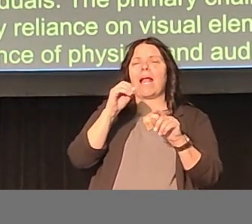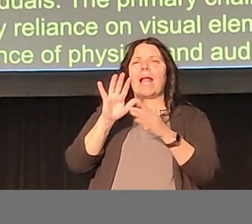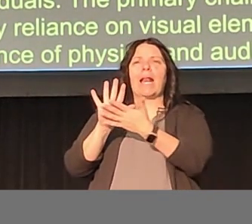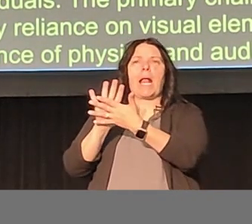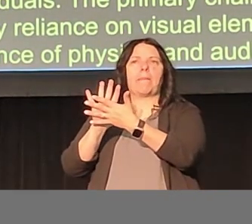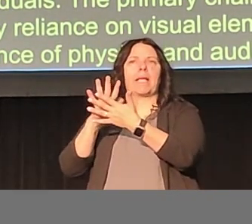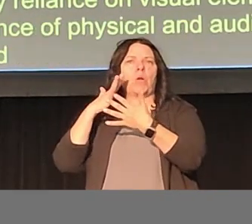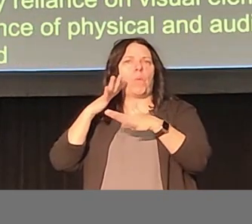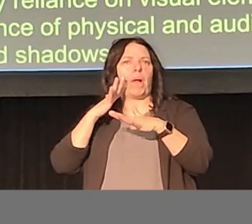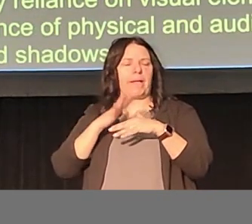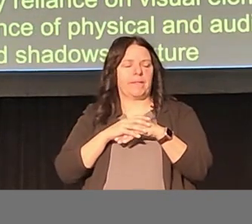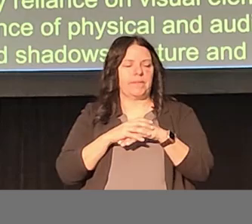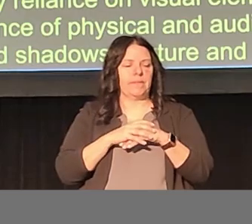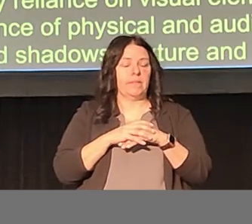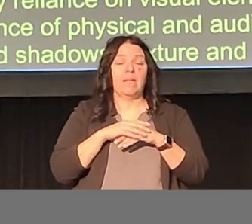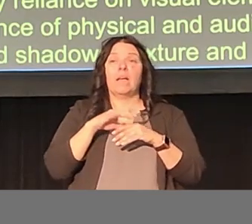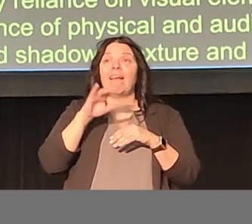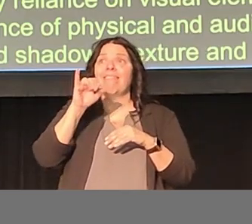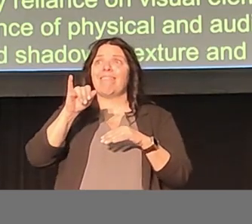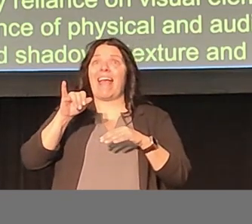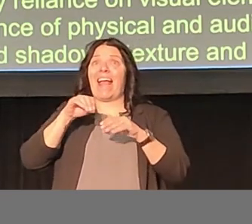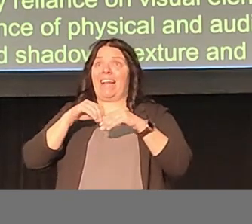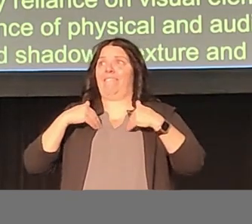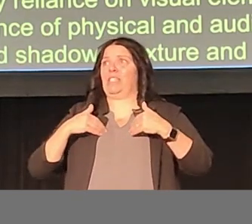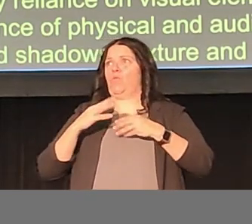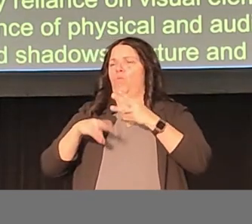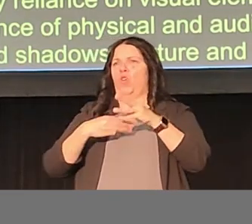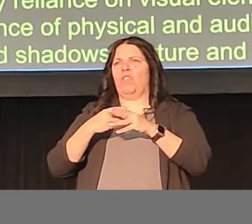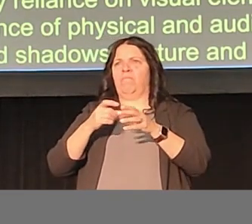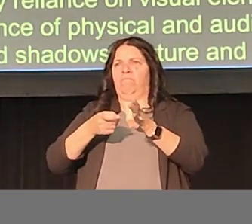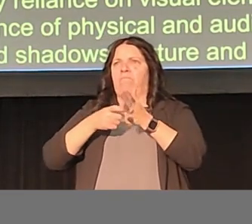These are essential for navigation in the physical world.